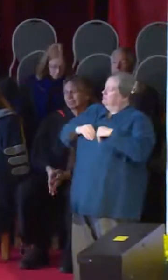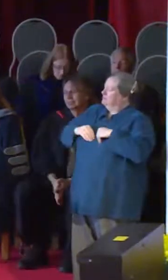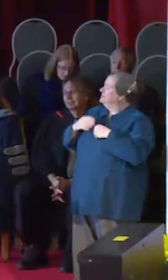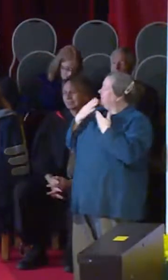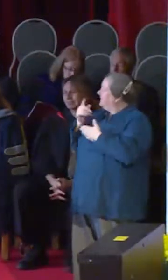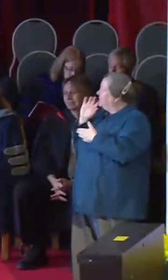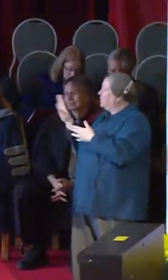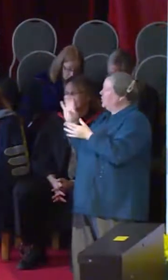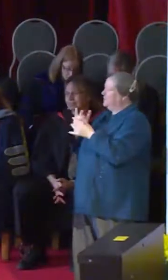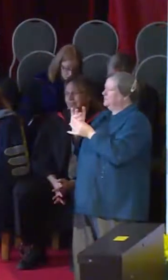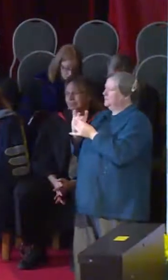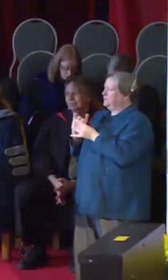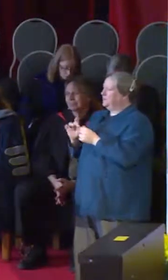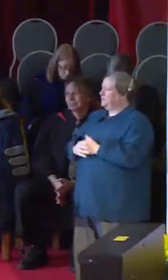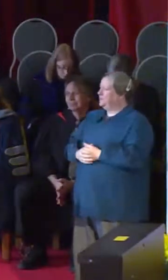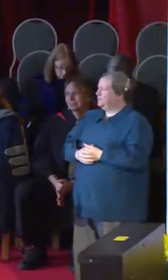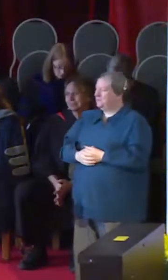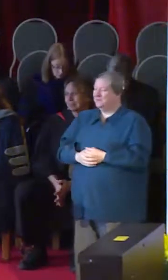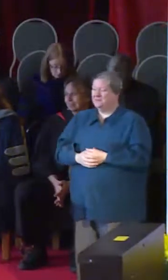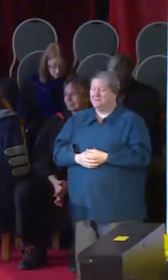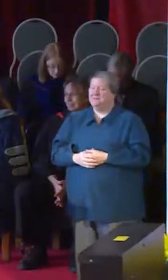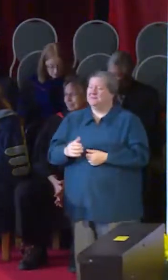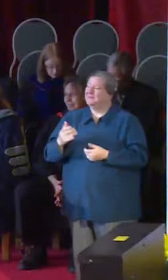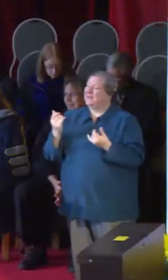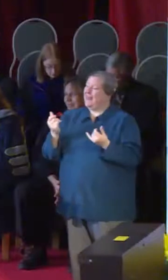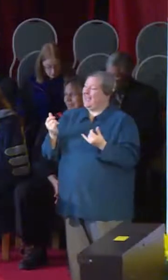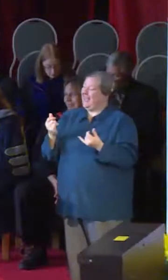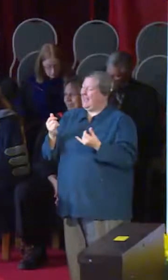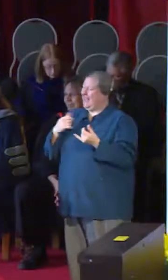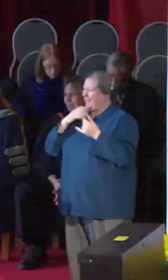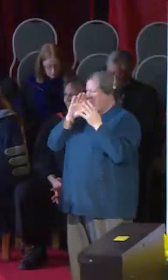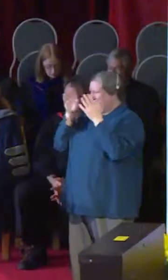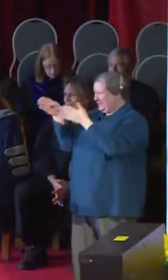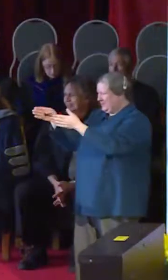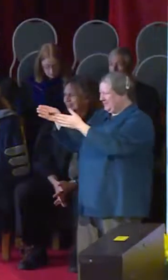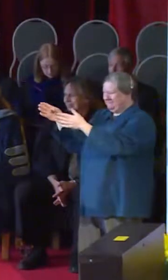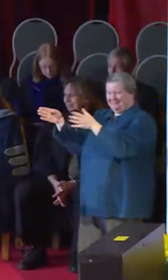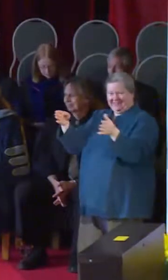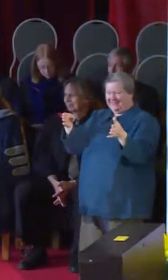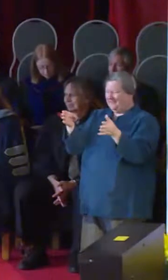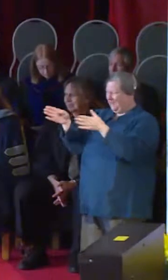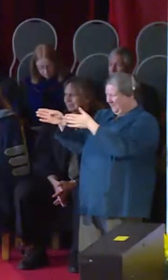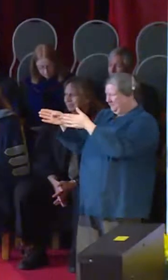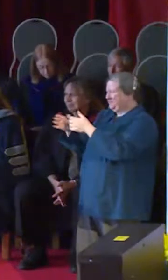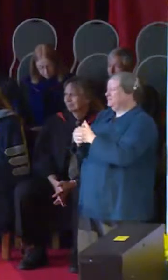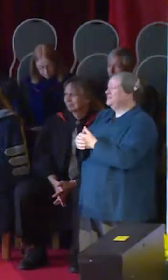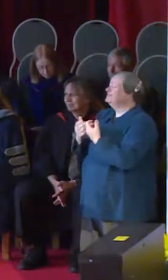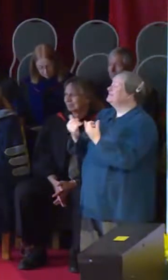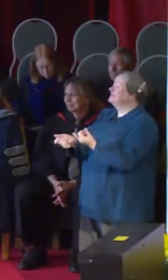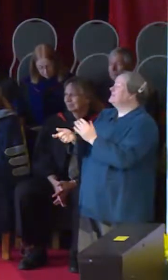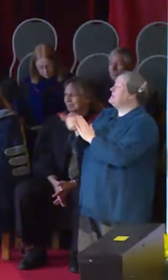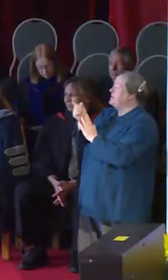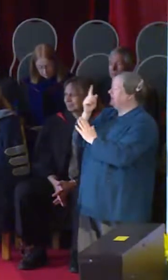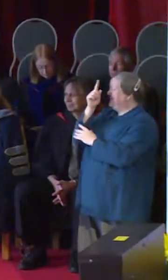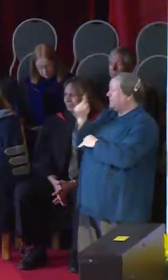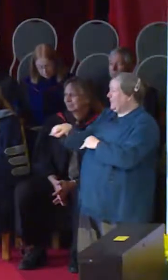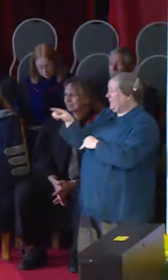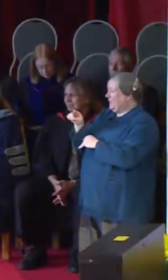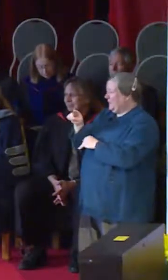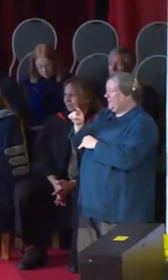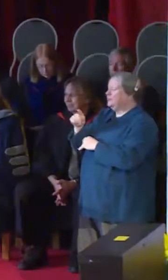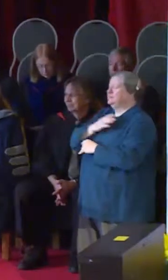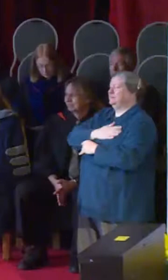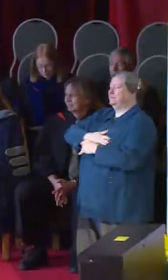words. And I guess now I have to look this way too. Now is the moment that you've been waiting for. So would